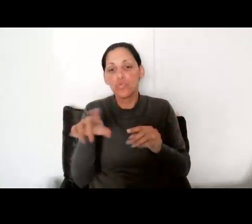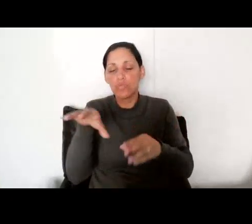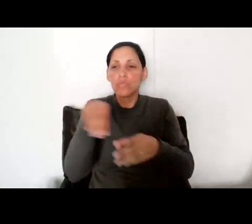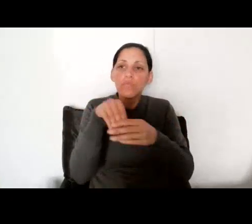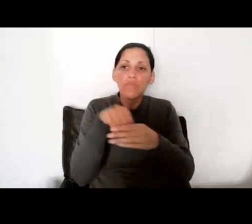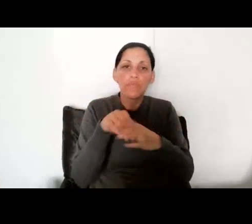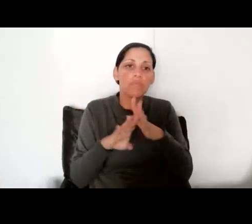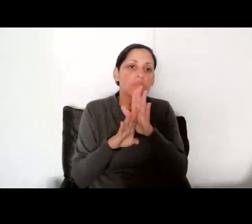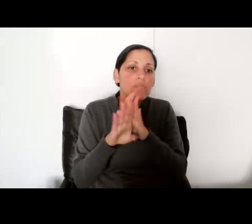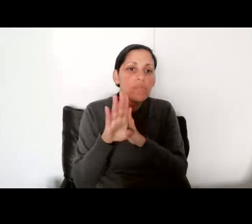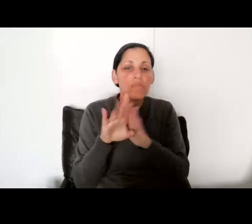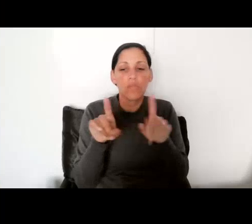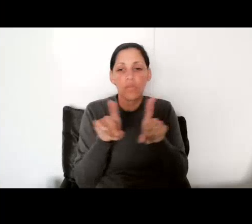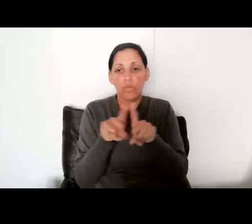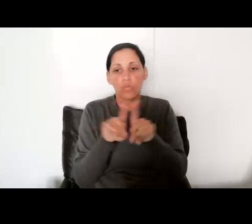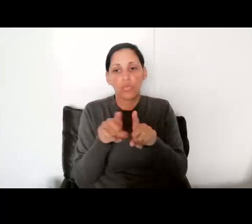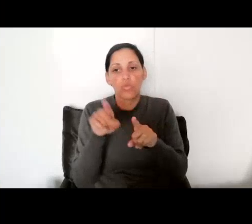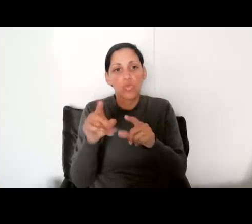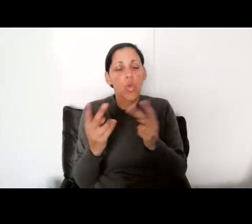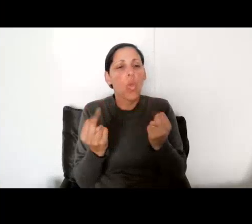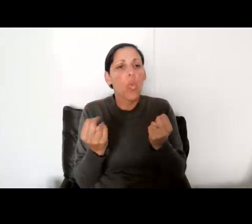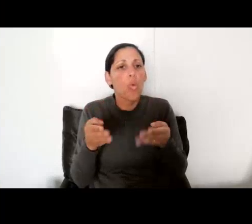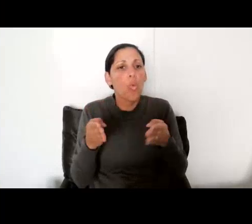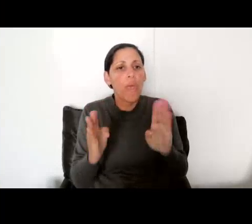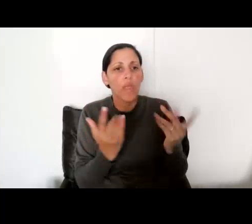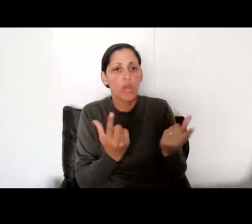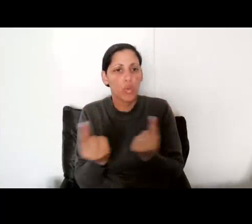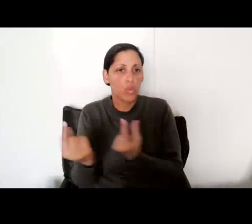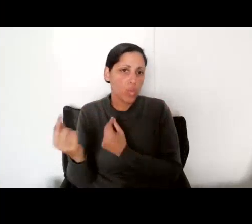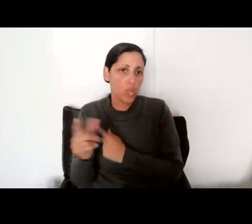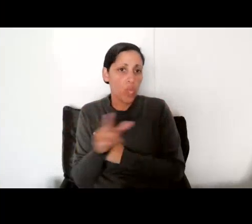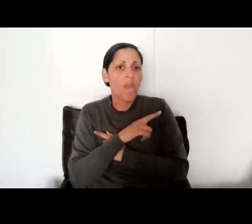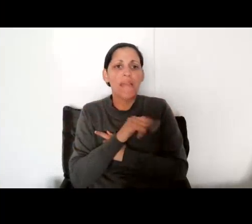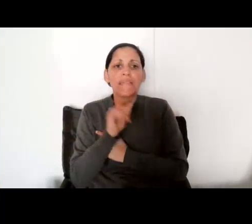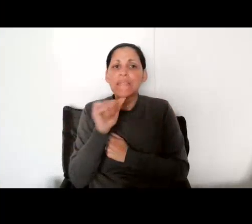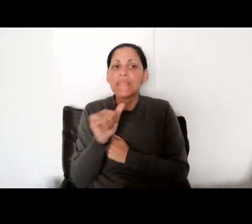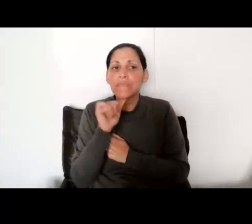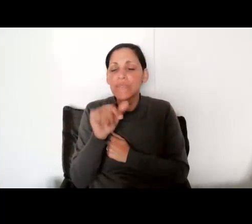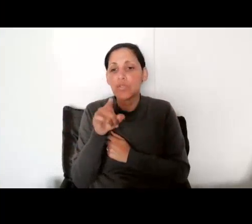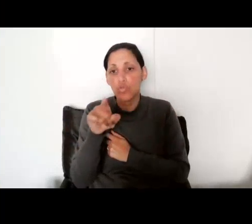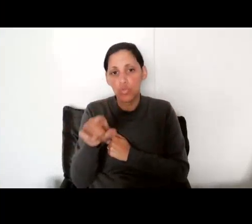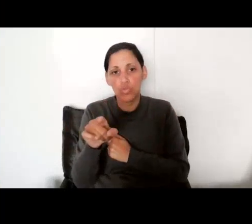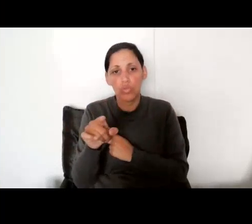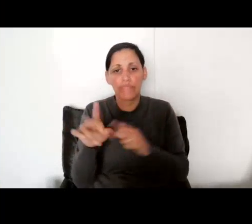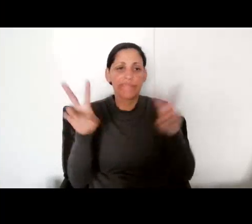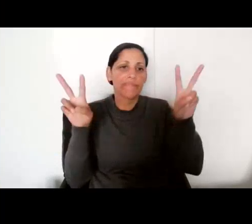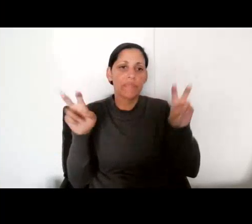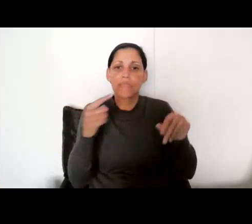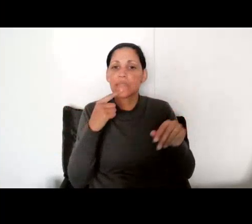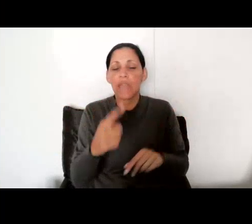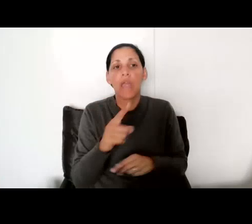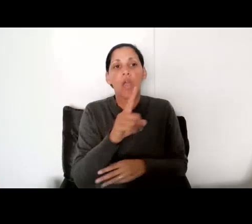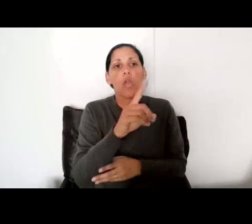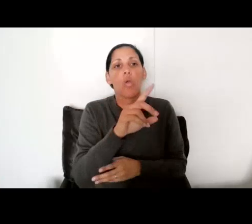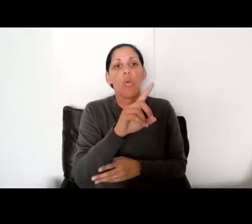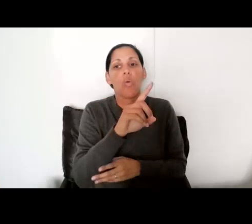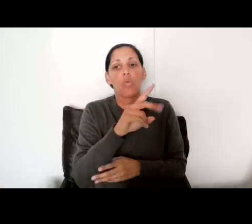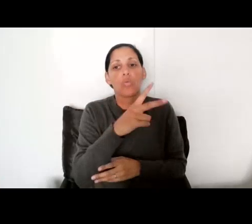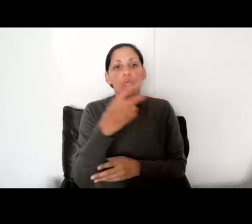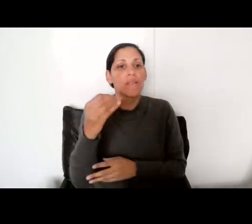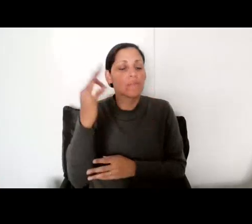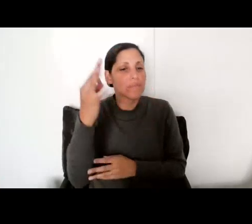learn new ways of doing things. Because even if you hypothetically say you reach 100%, the next student with disability